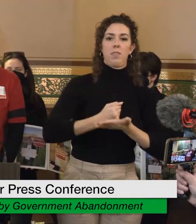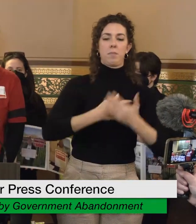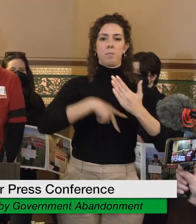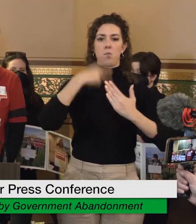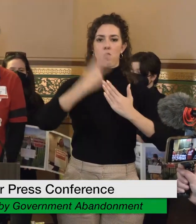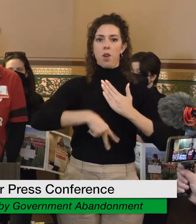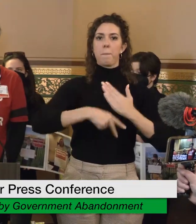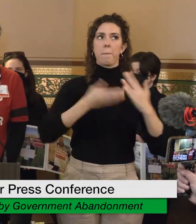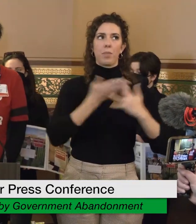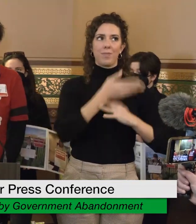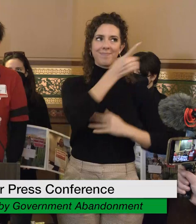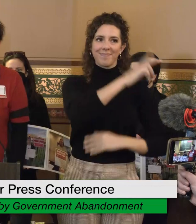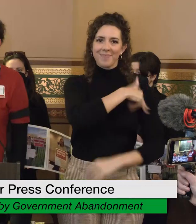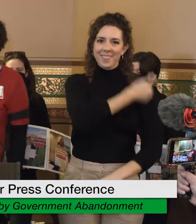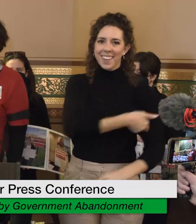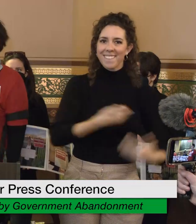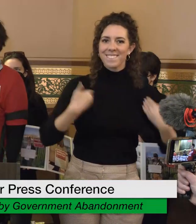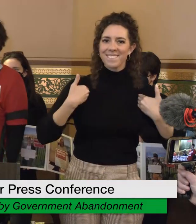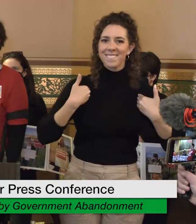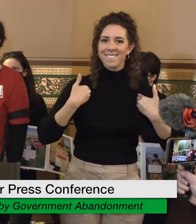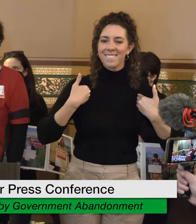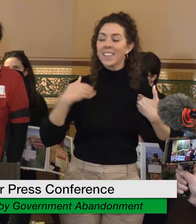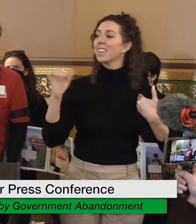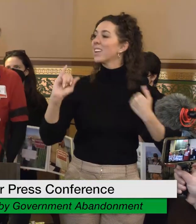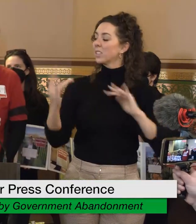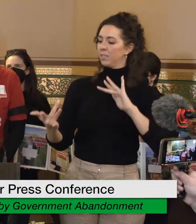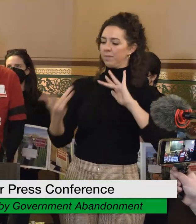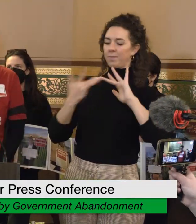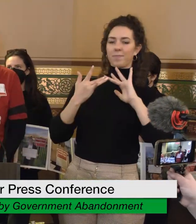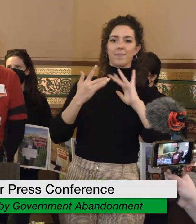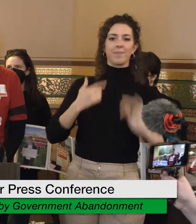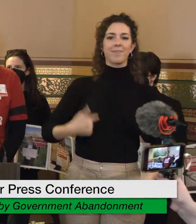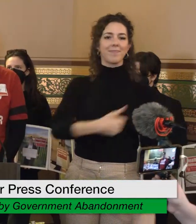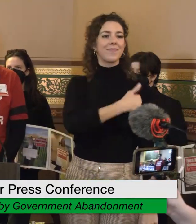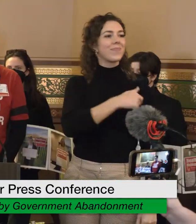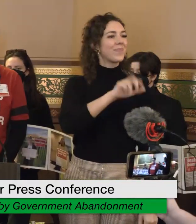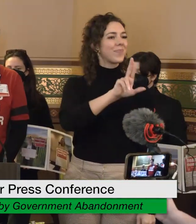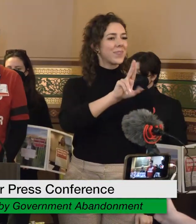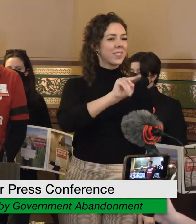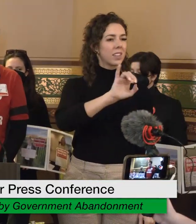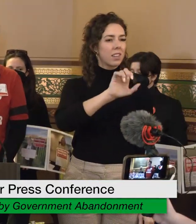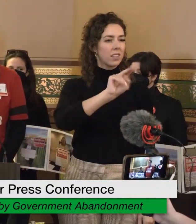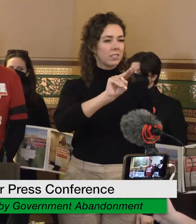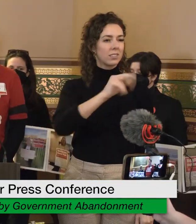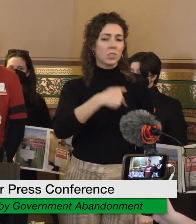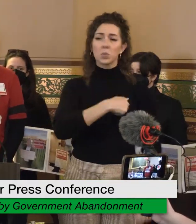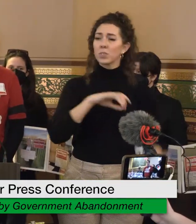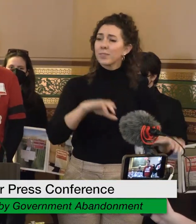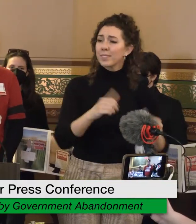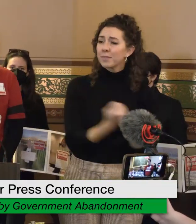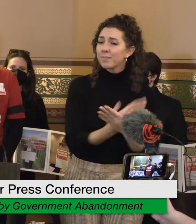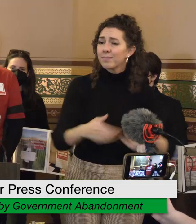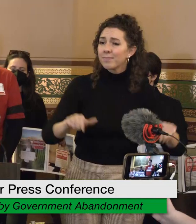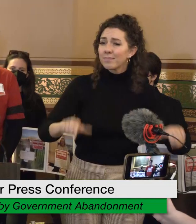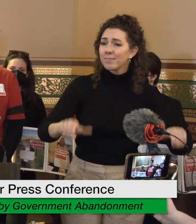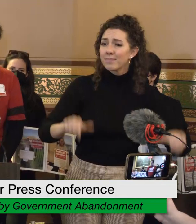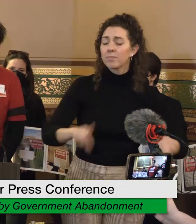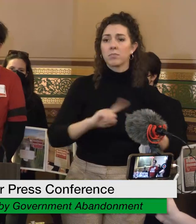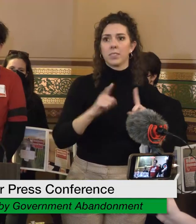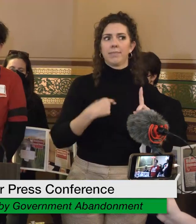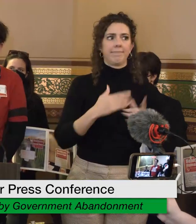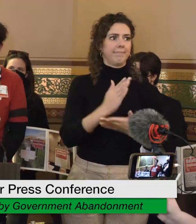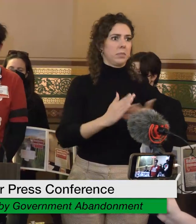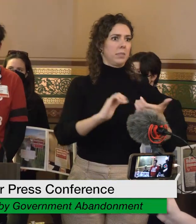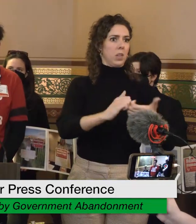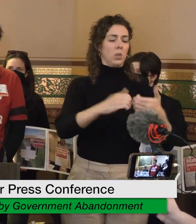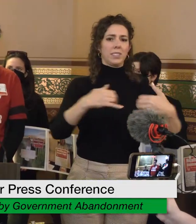employer. They also reach out to us, their union, and we do what we can, but somehow boosting